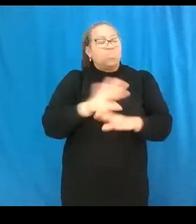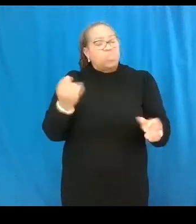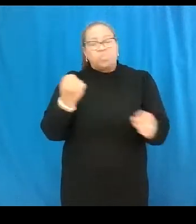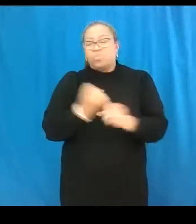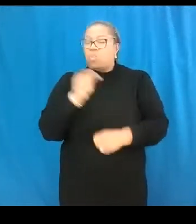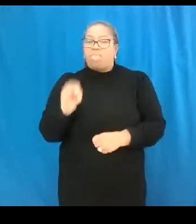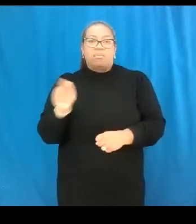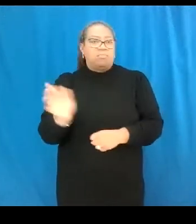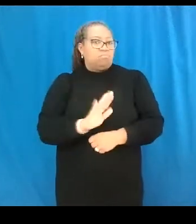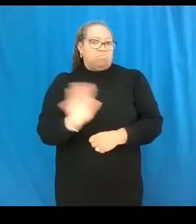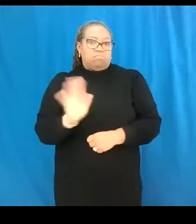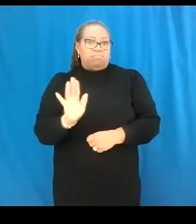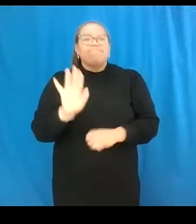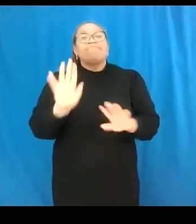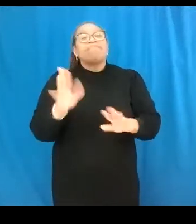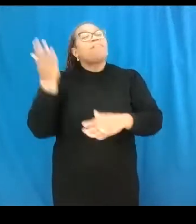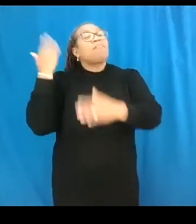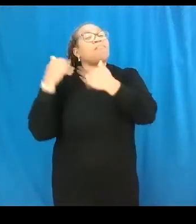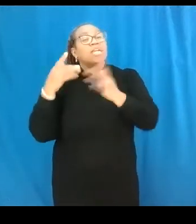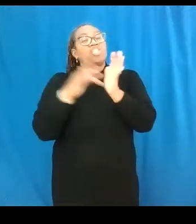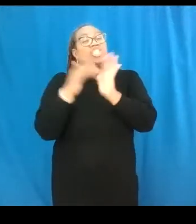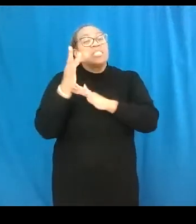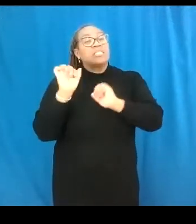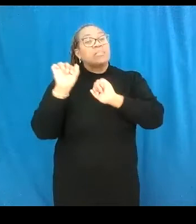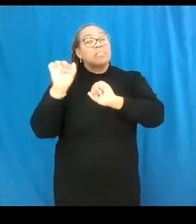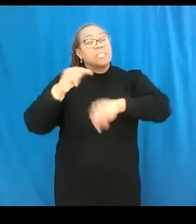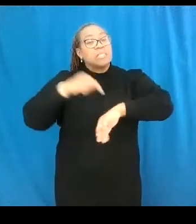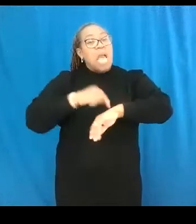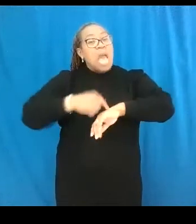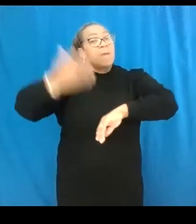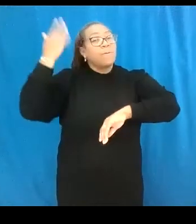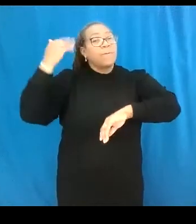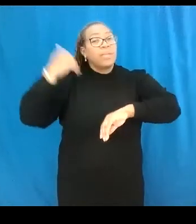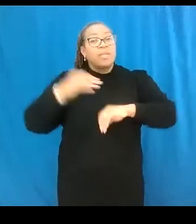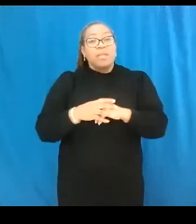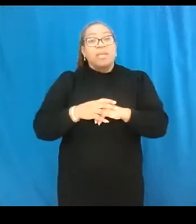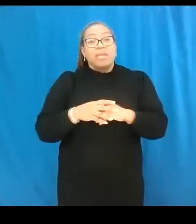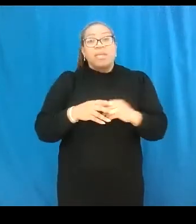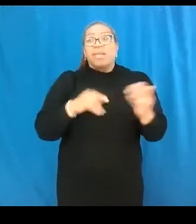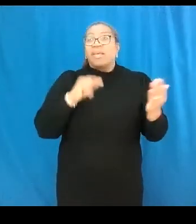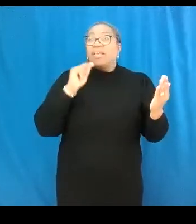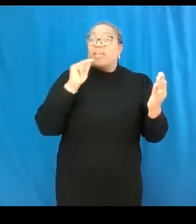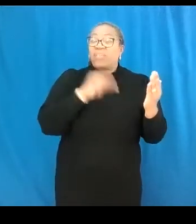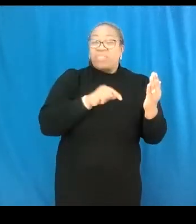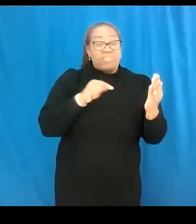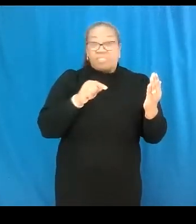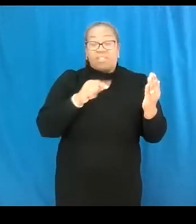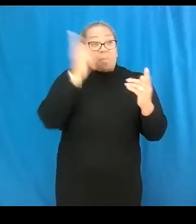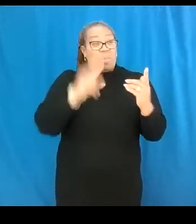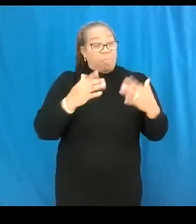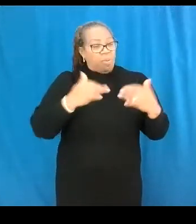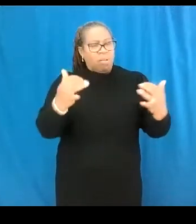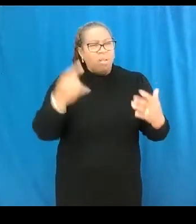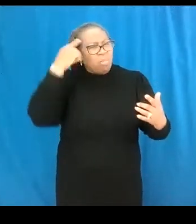And in Jesus's time, this was dramatic words. This was crazy words to be hearing.